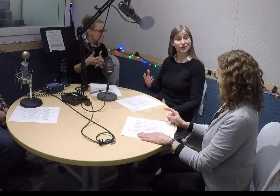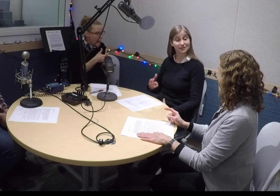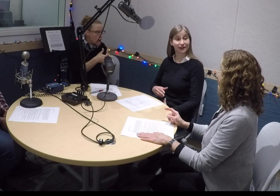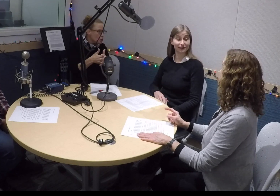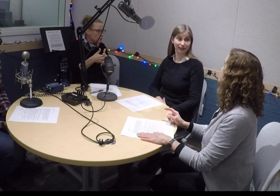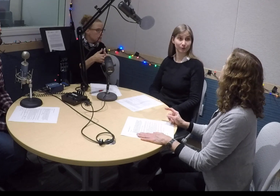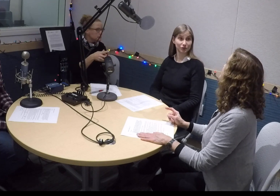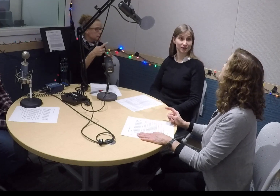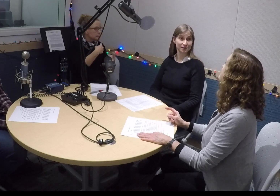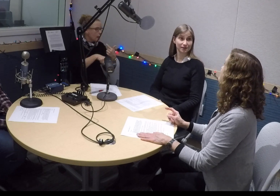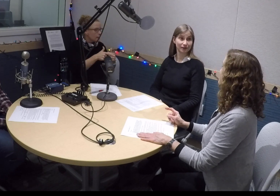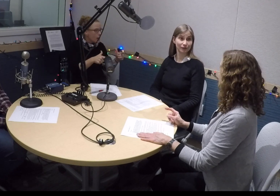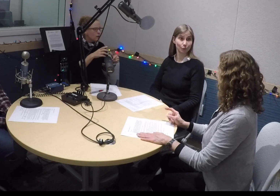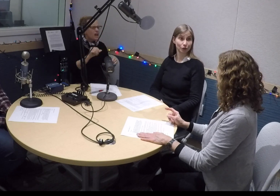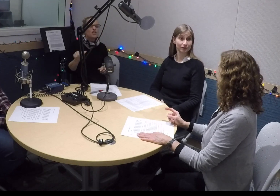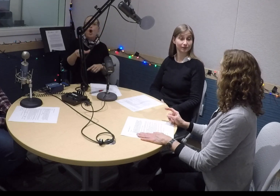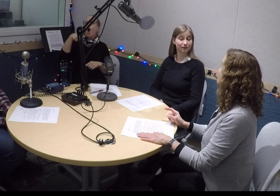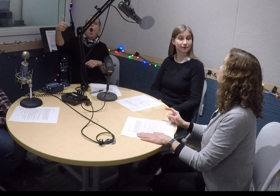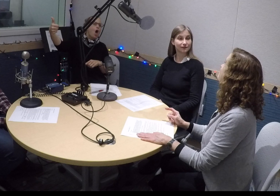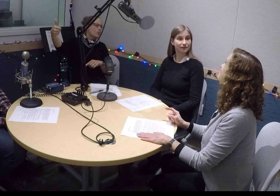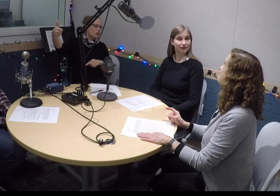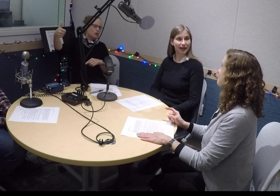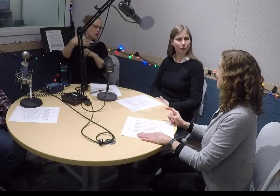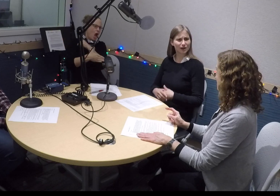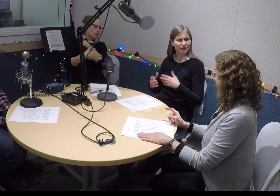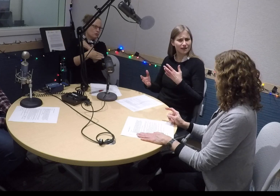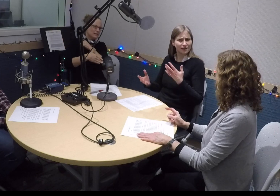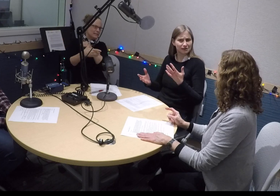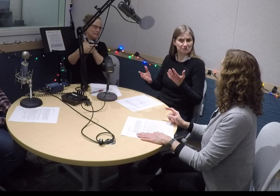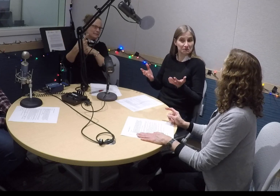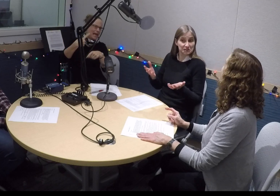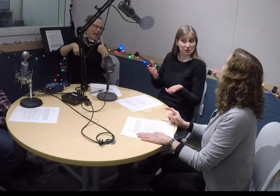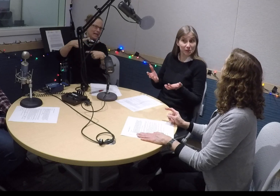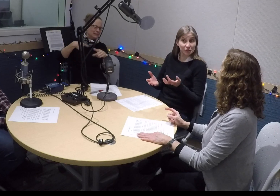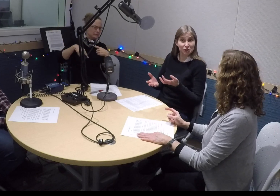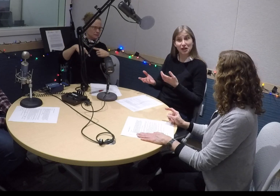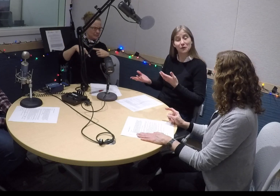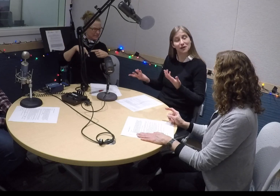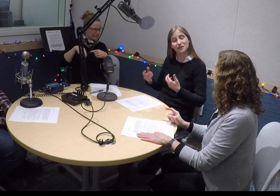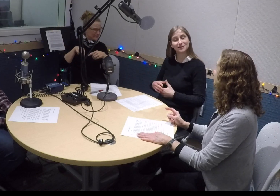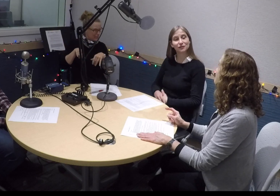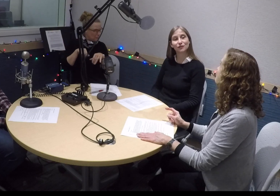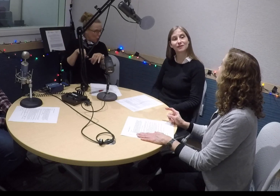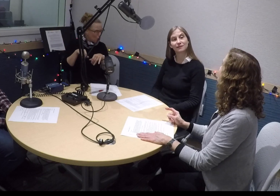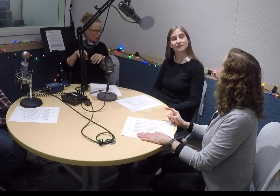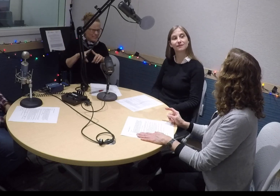sign languages in the world? How are they similar? How are they different?